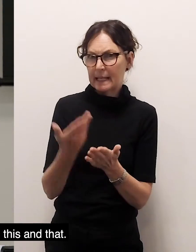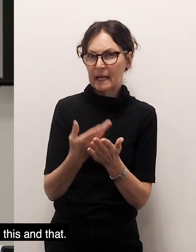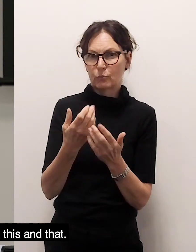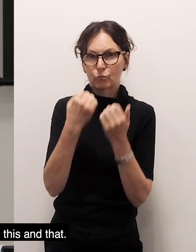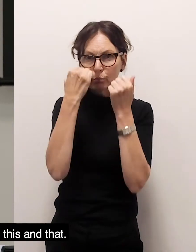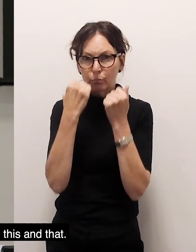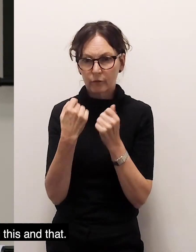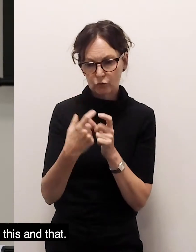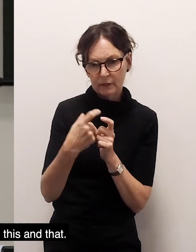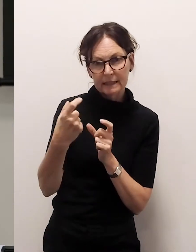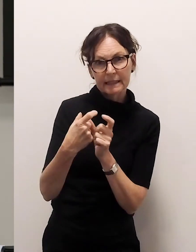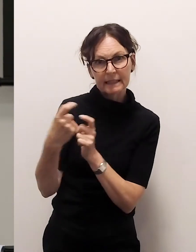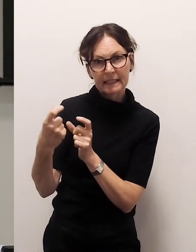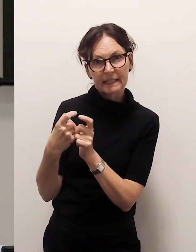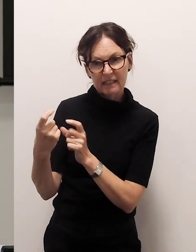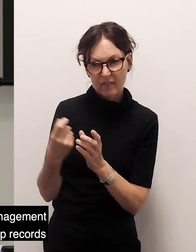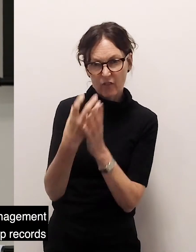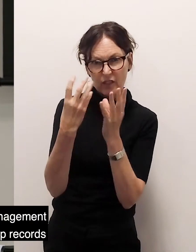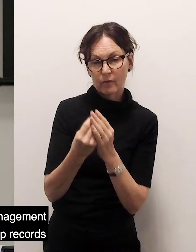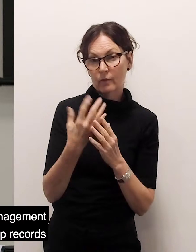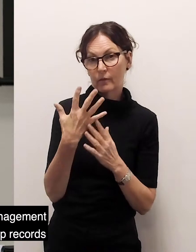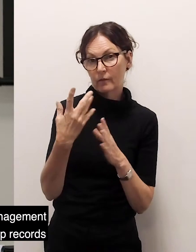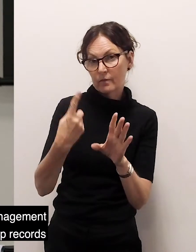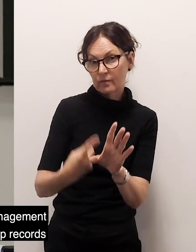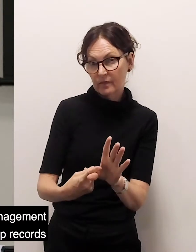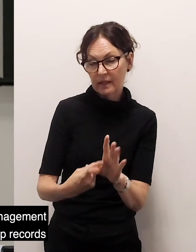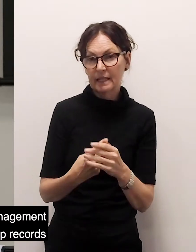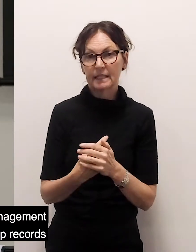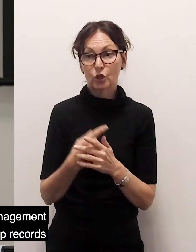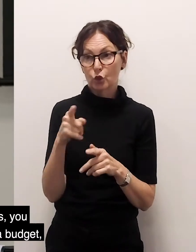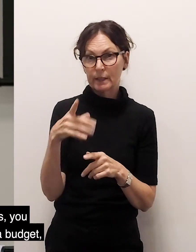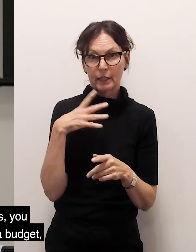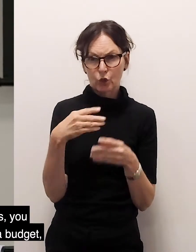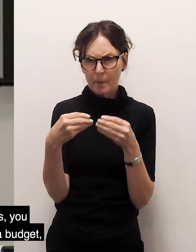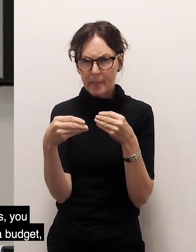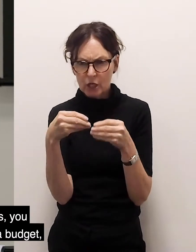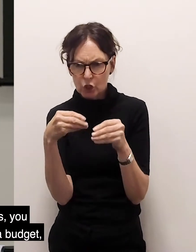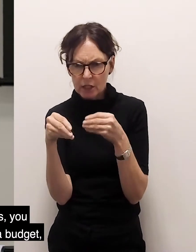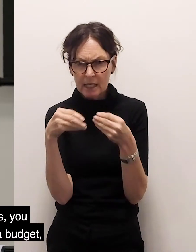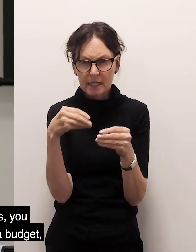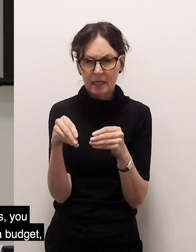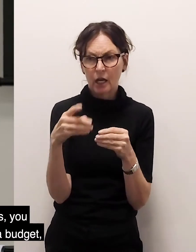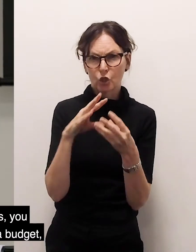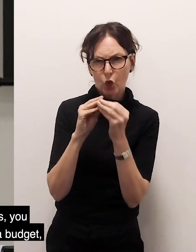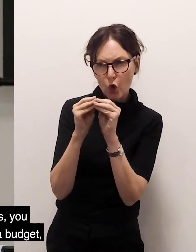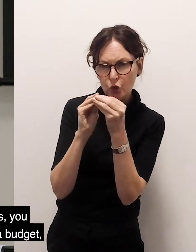month, I want to spend it on this and that. So with self-management, you have to keep records for 5 years.